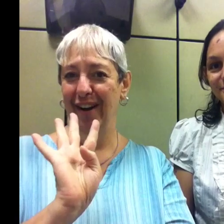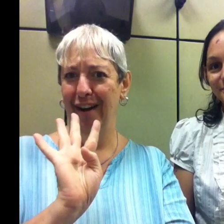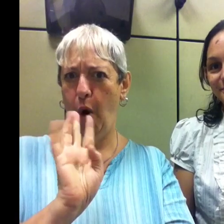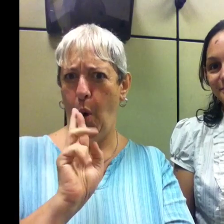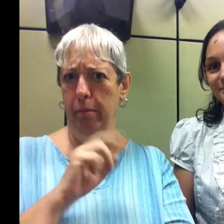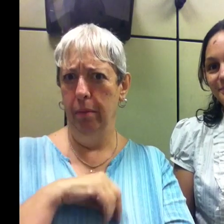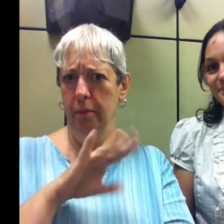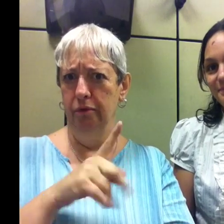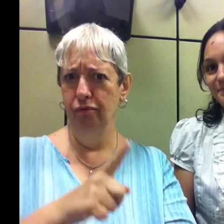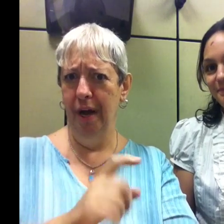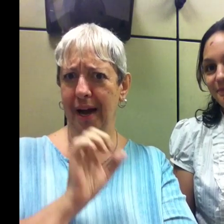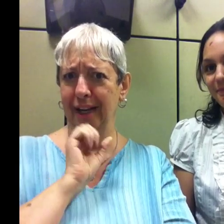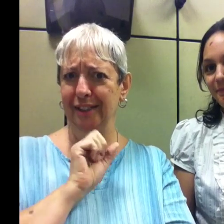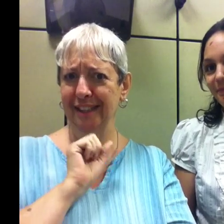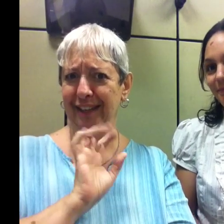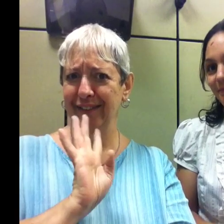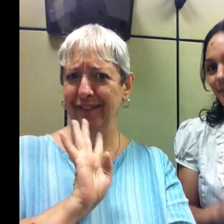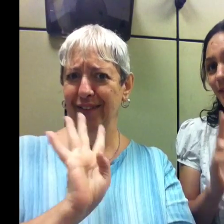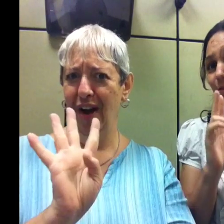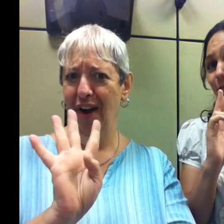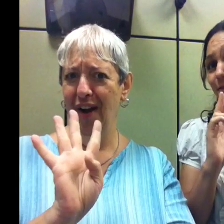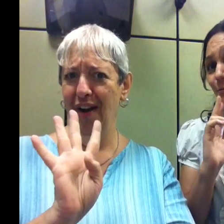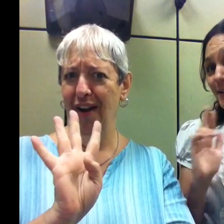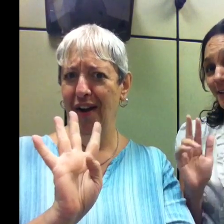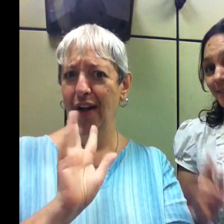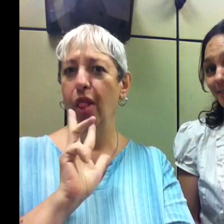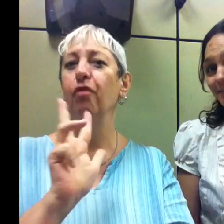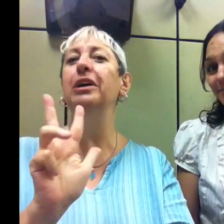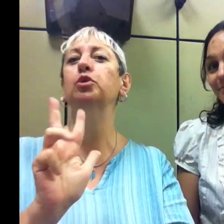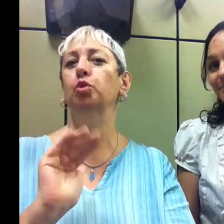$1,950 for the actual ceremony. So that's $19. The base rate. No,